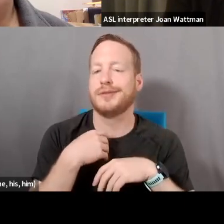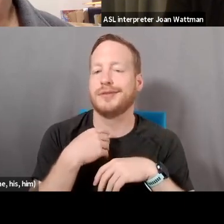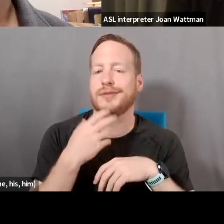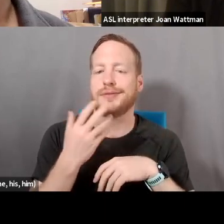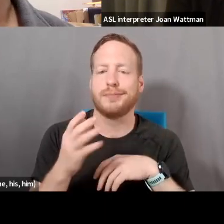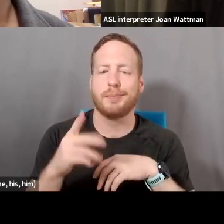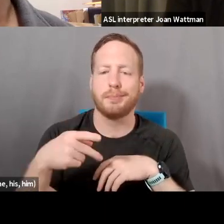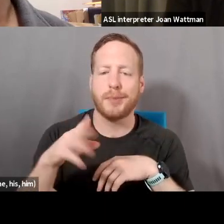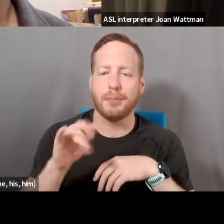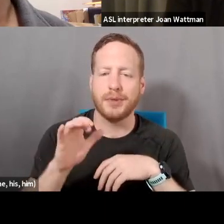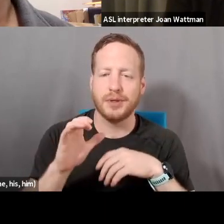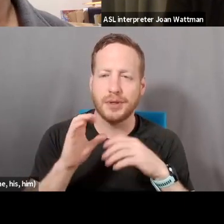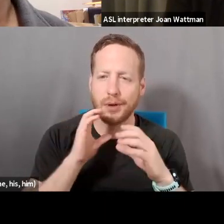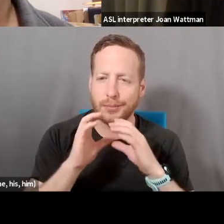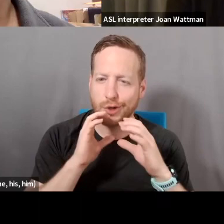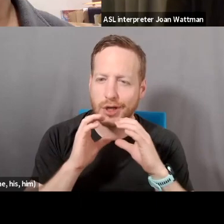visibility,